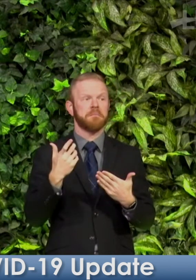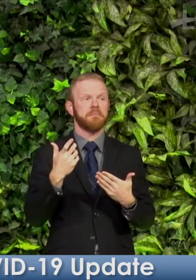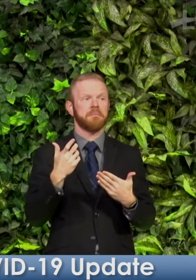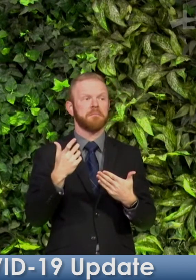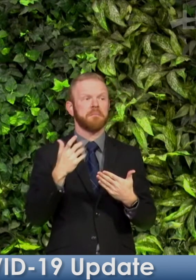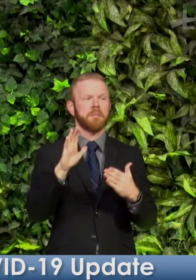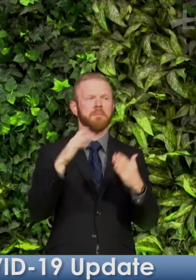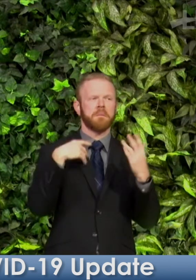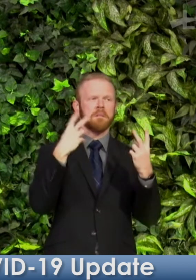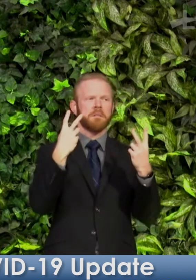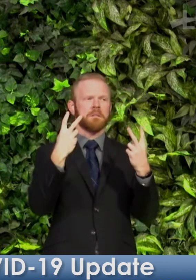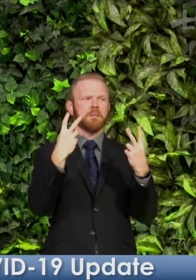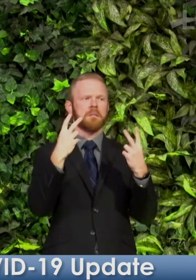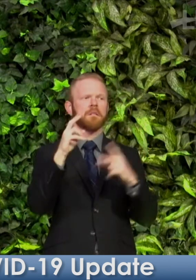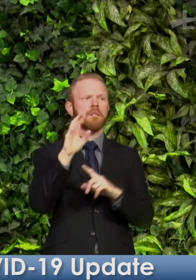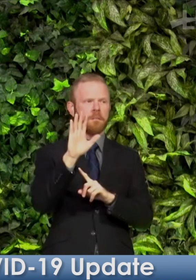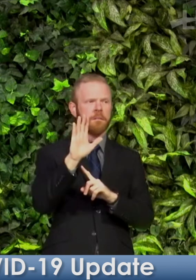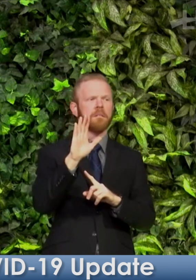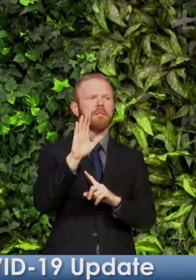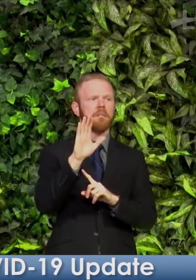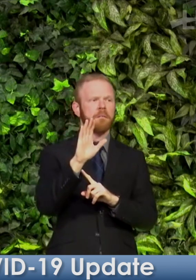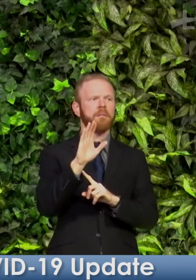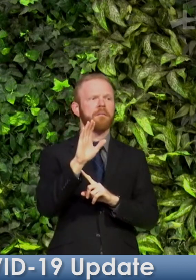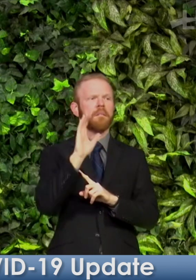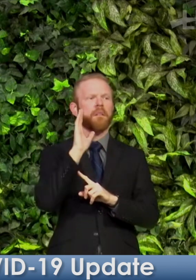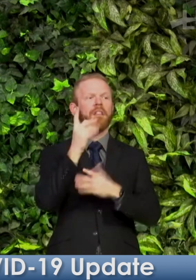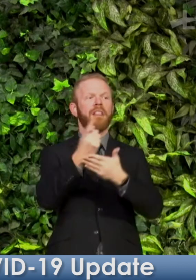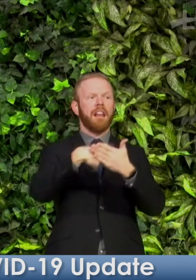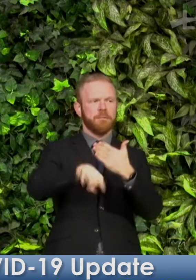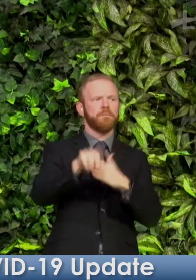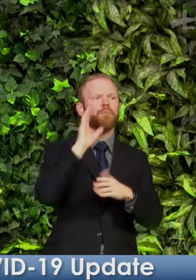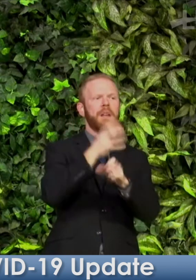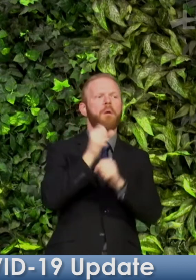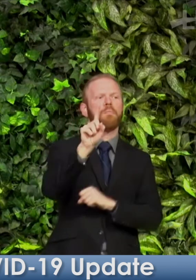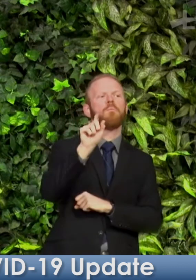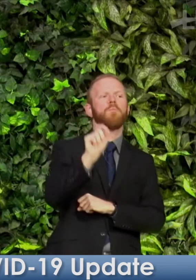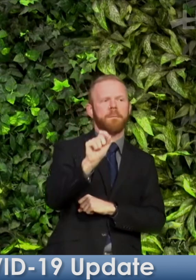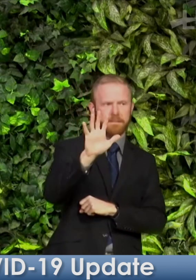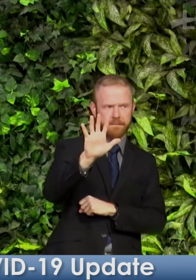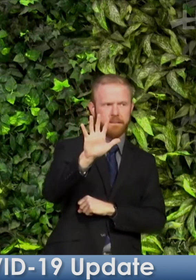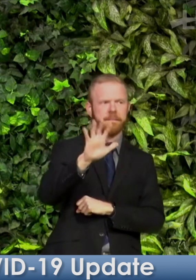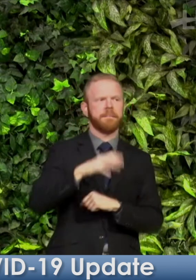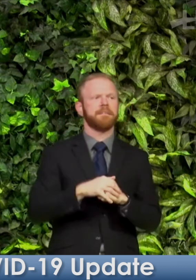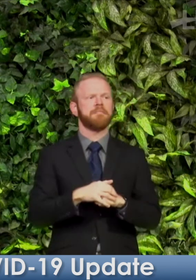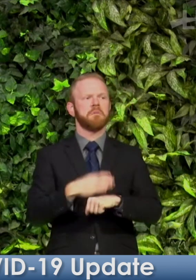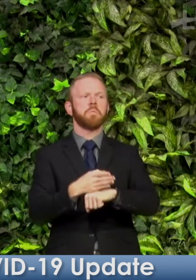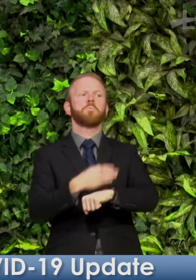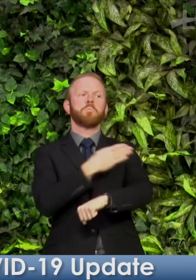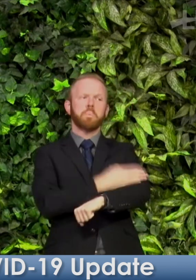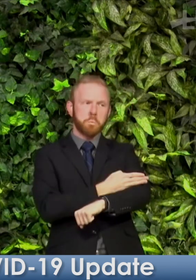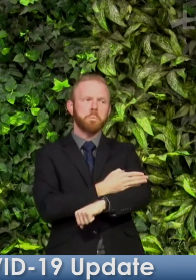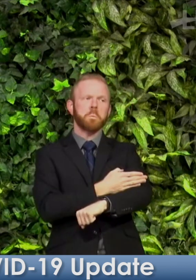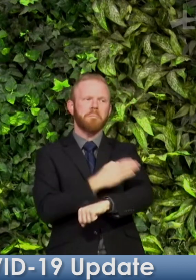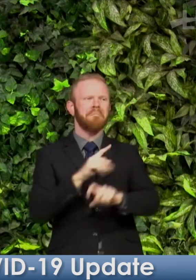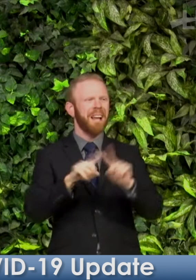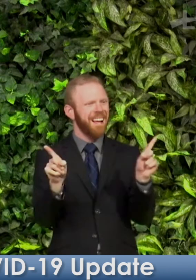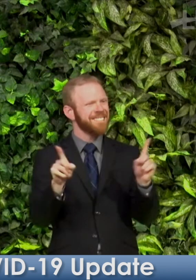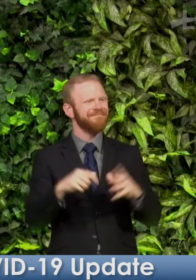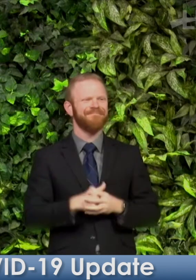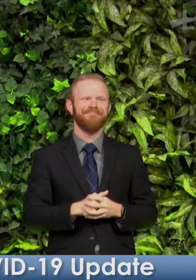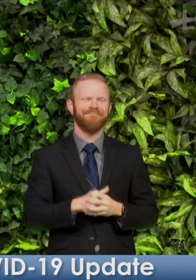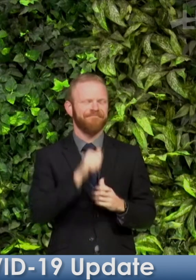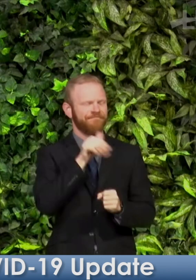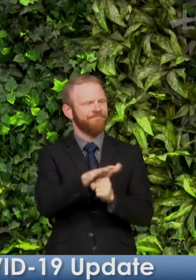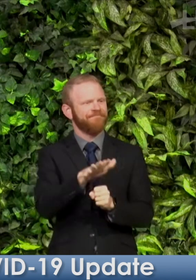Biden administration. We'll receive about 1.5 million doses of the vaccines. It's simply not what we're capable